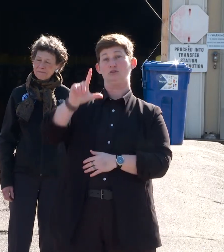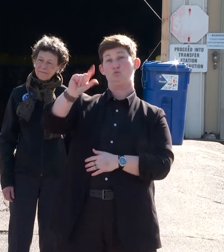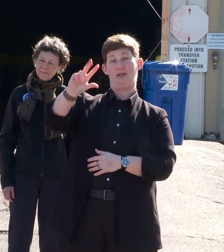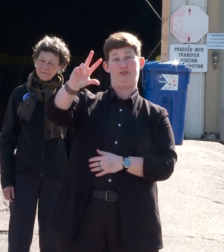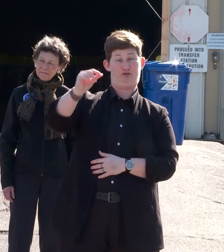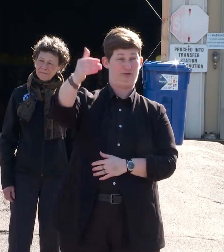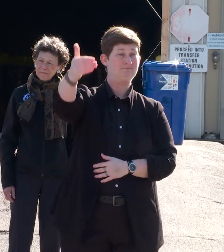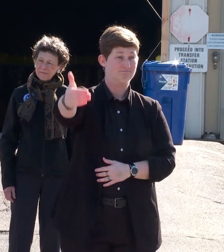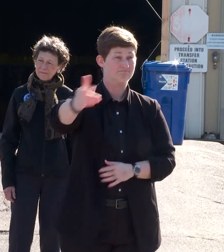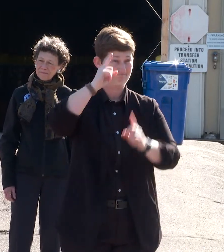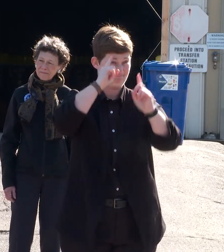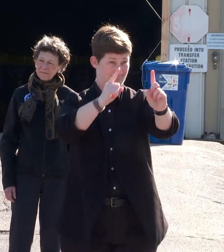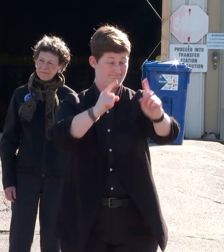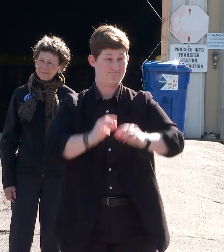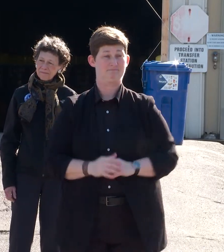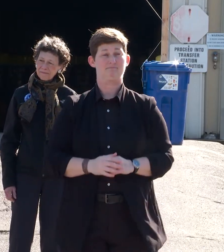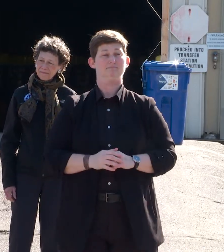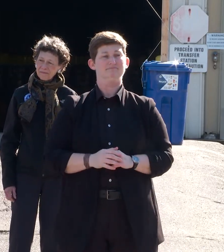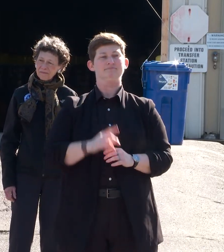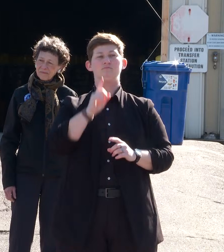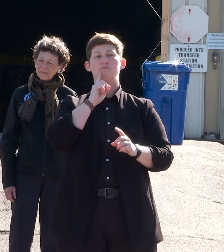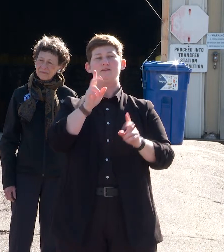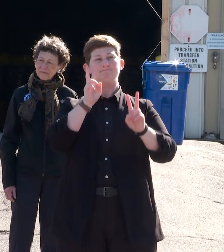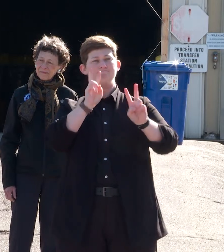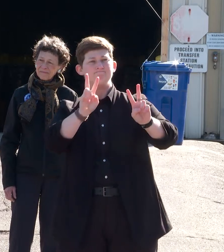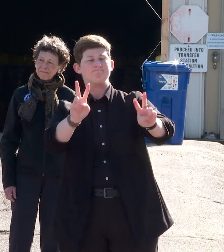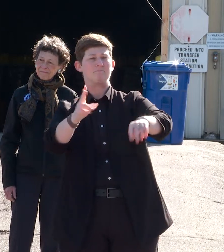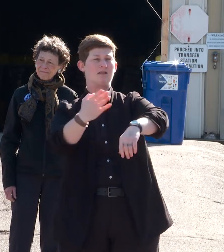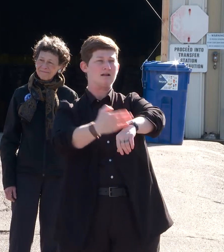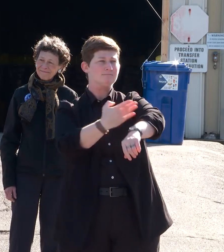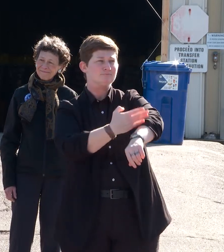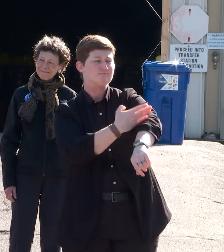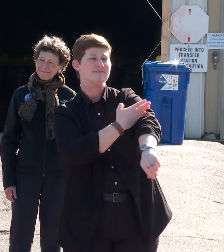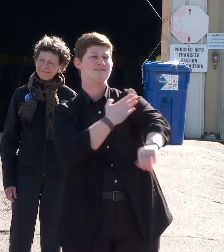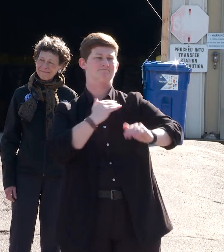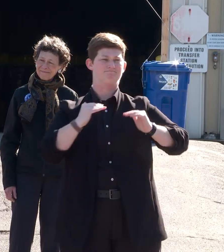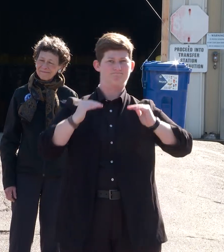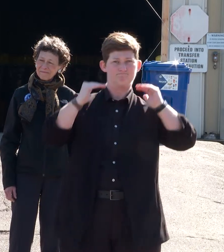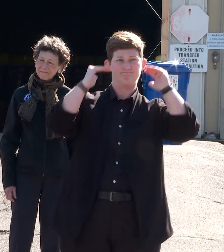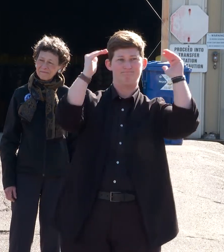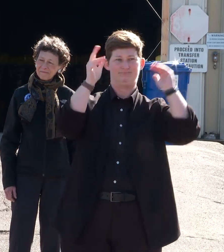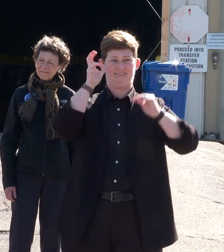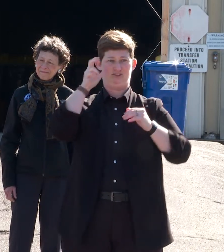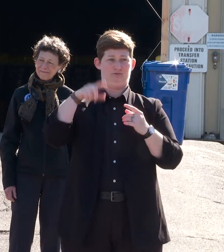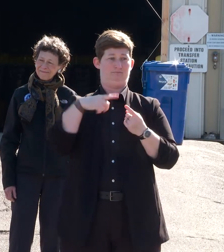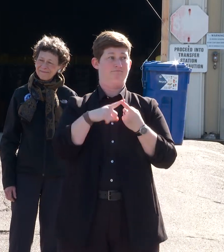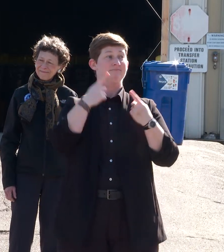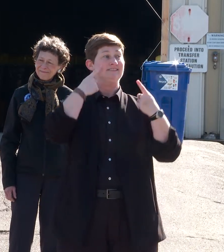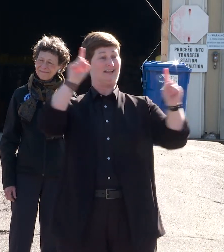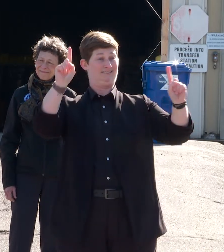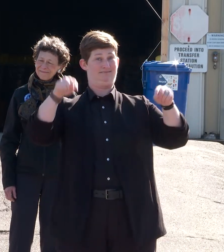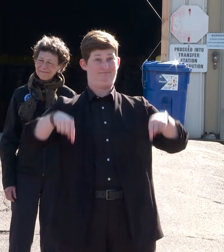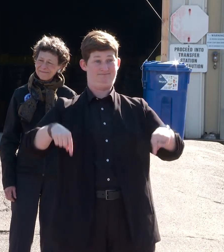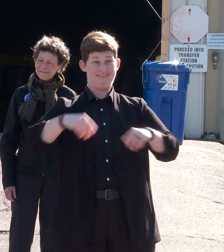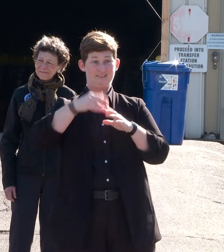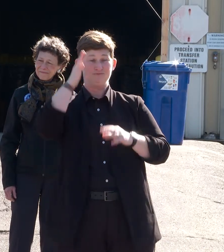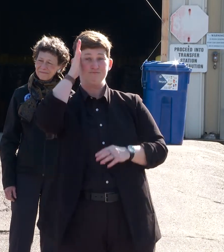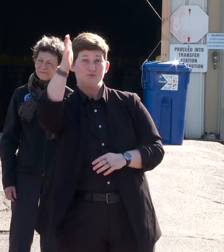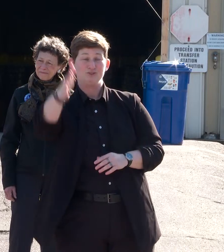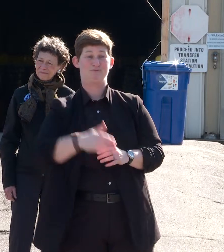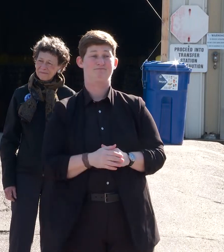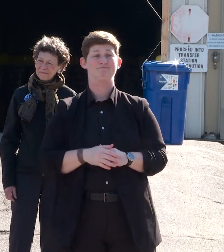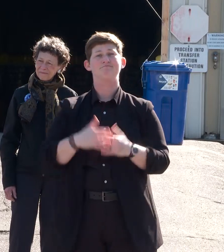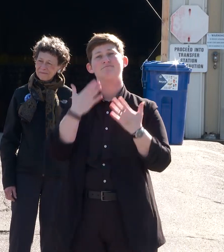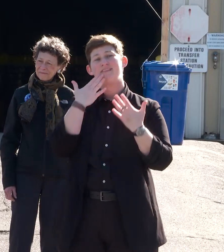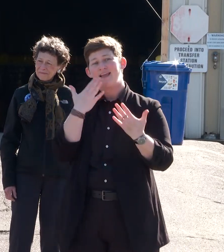upgrades that are planned for the coming weeks and months, and hearing about the success of this project in the future. Thank you all so much for coming, and I think I'm